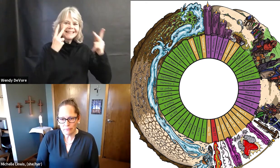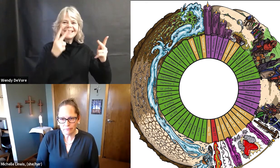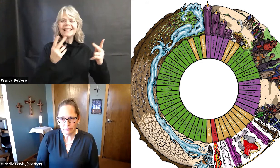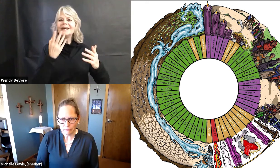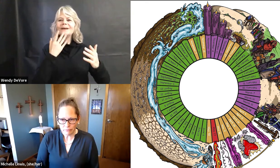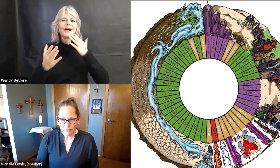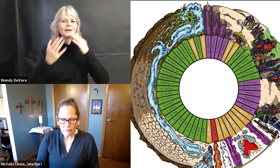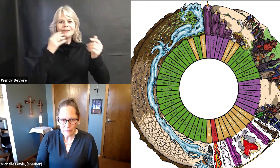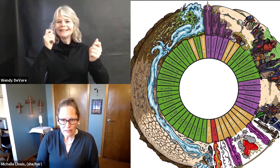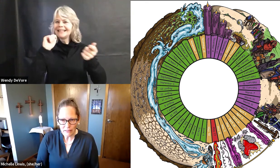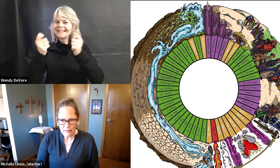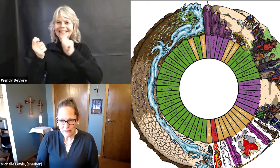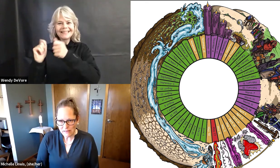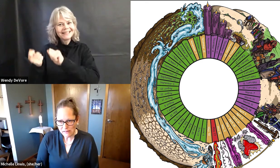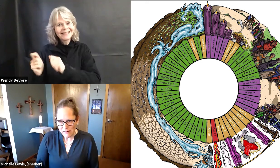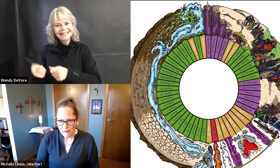cues.